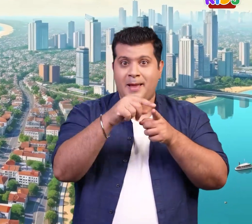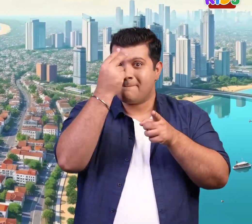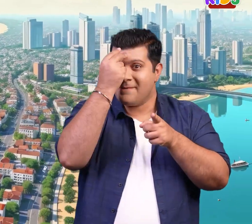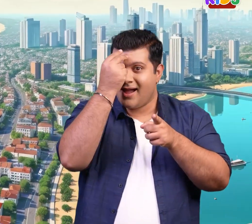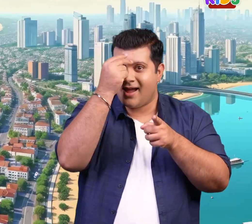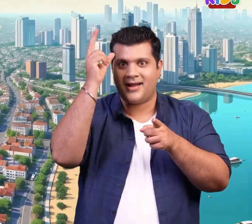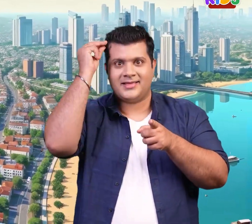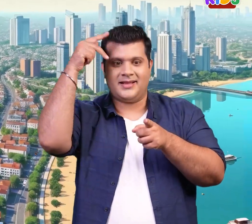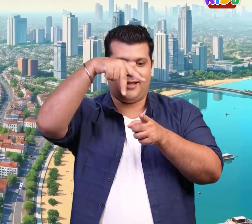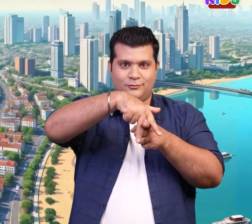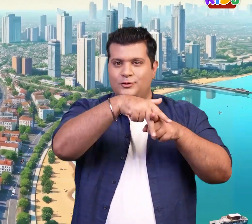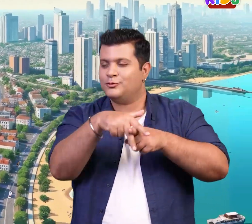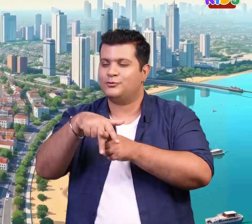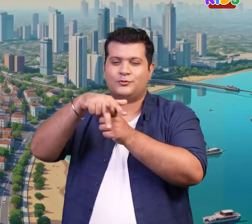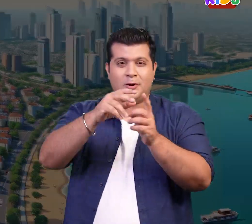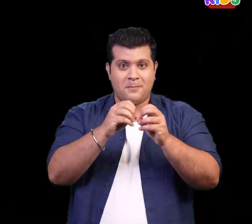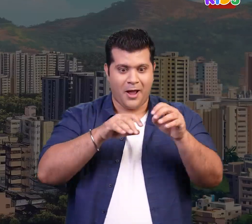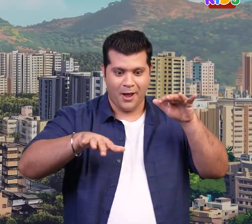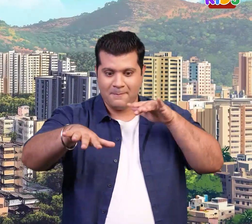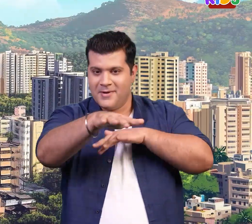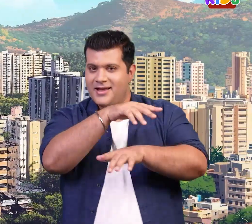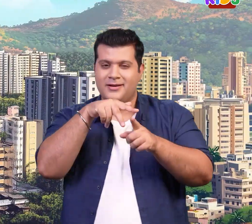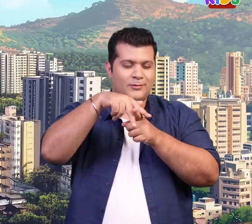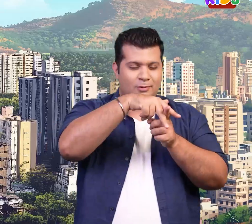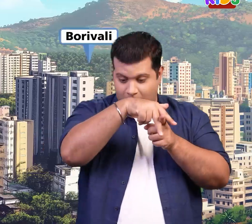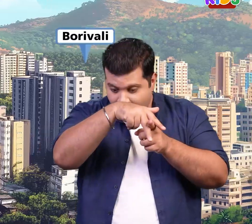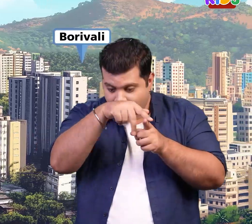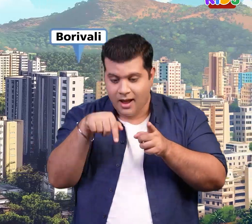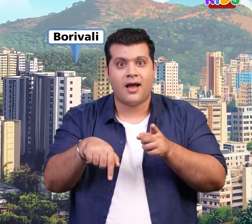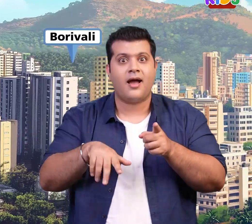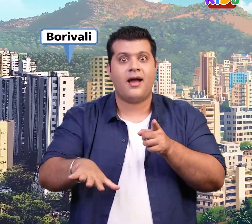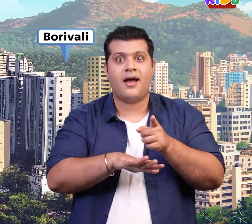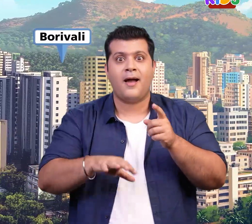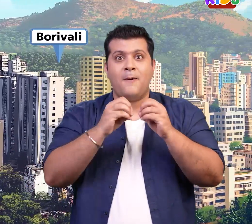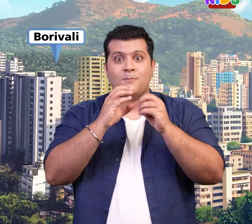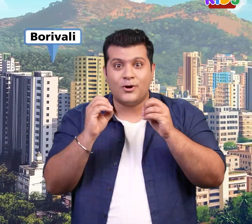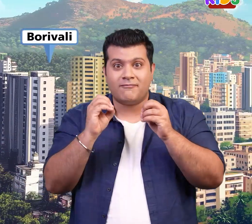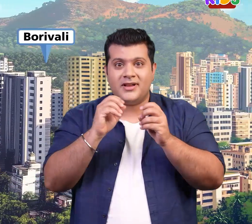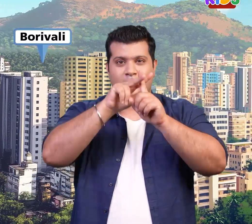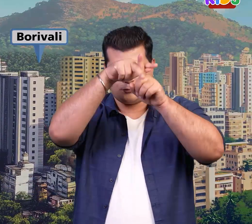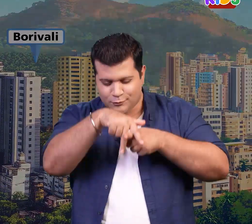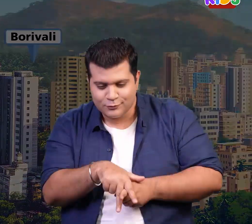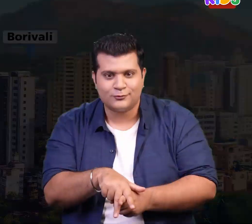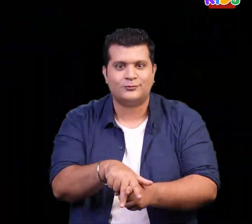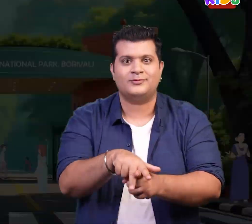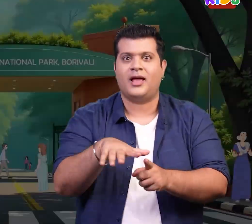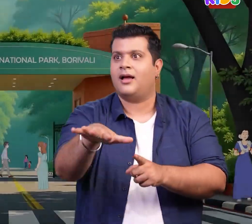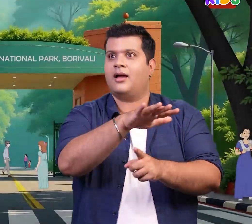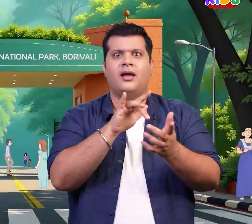Megha and Diya are flying high above the city of Mumbai. In barely no time, Megha is above Borivali, and